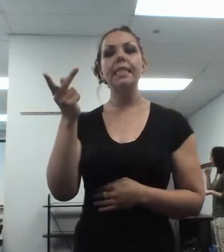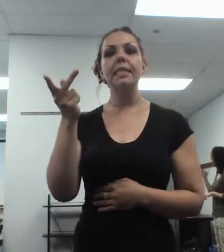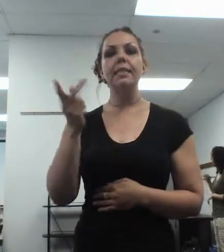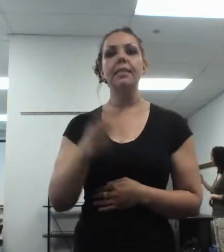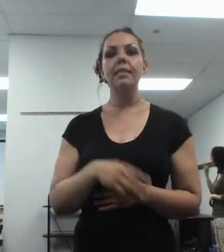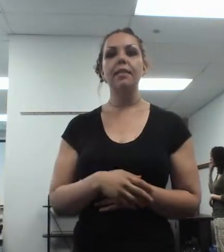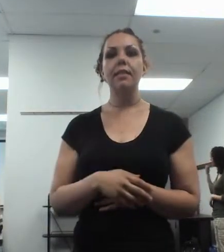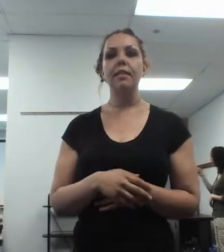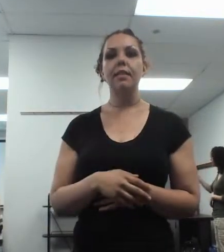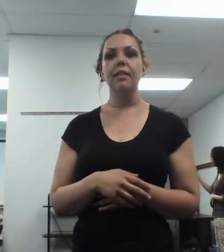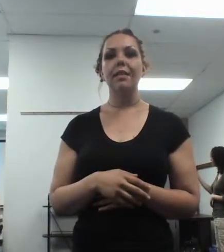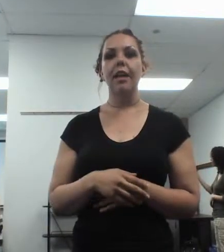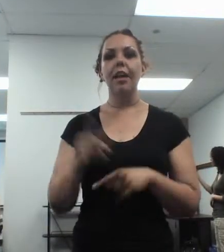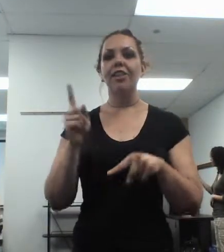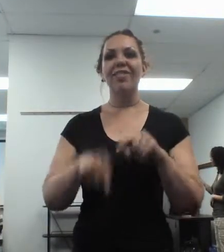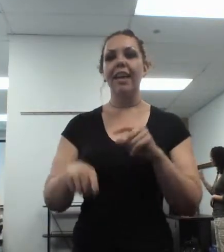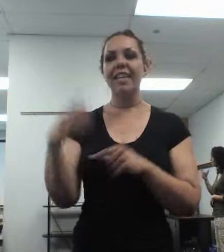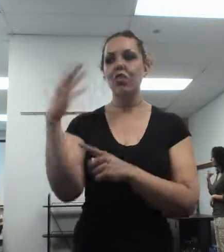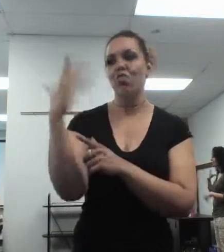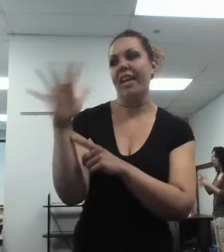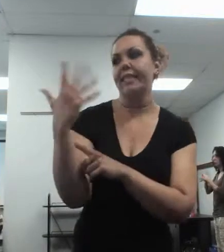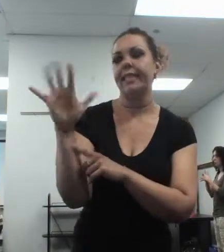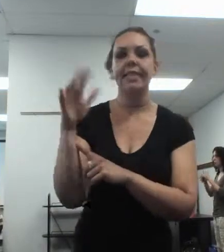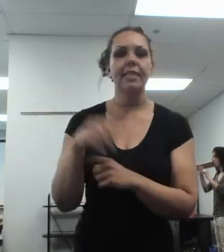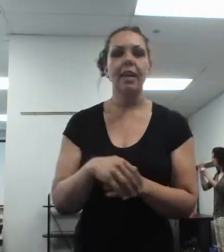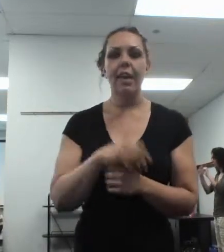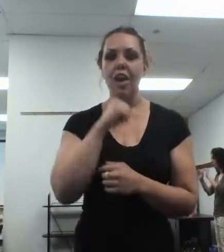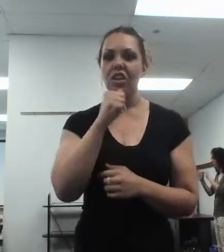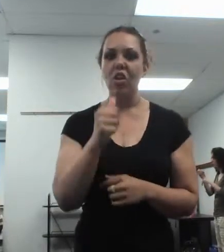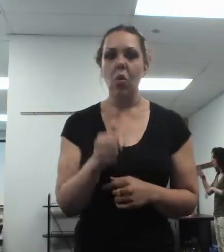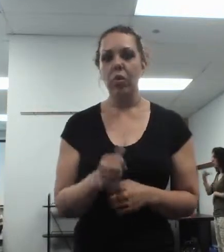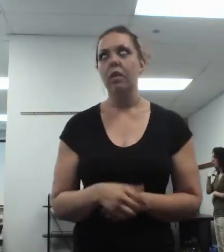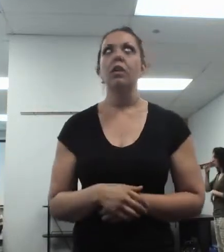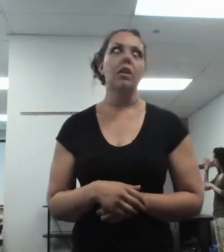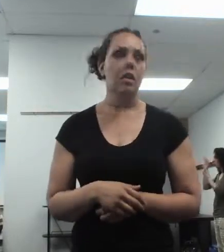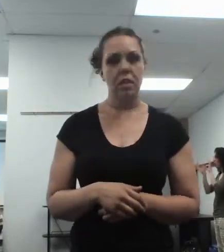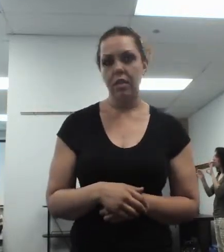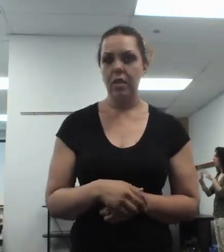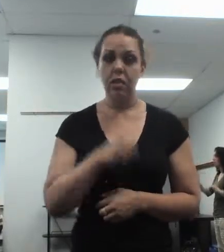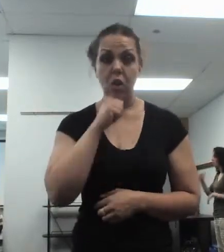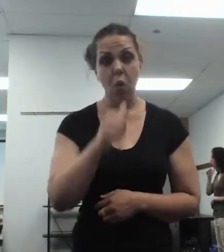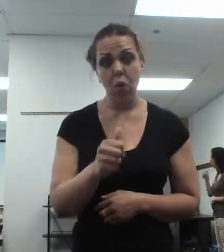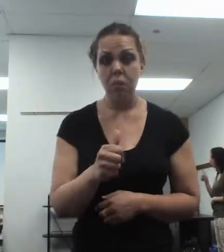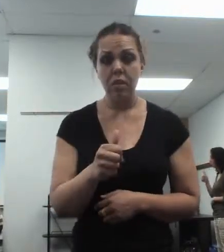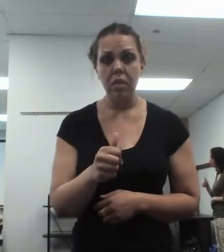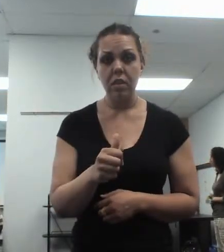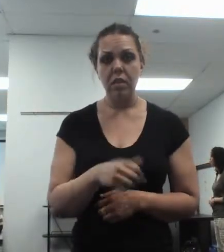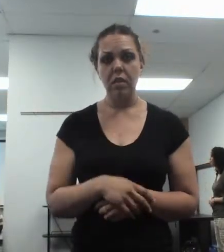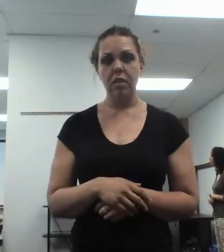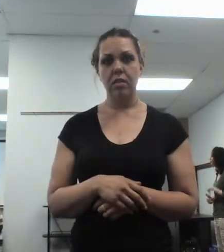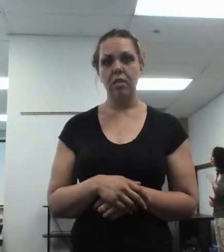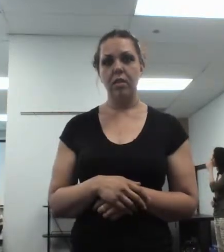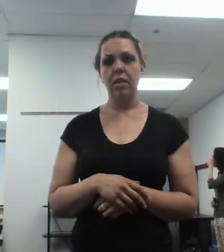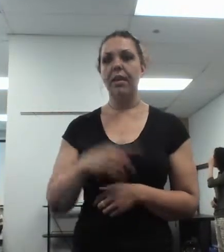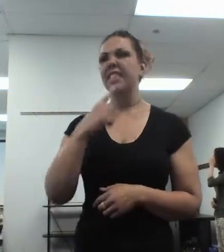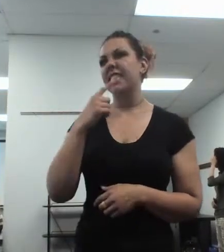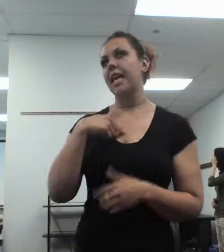you can erase it in space. Don't roll your eyes at yourself. Don't, say I want to say a sentence and the